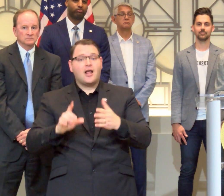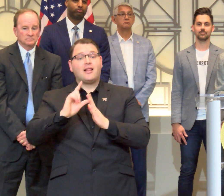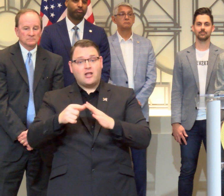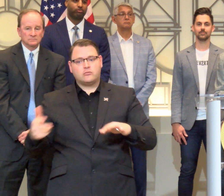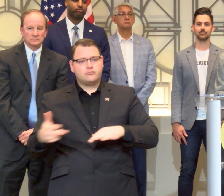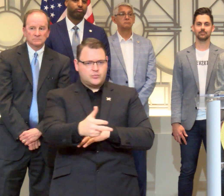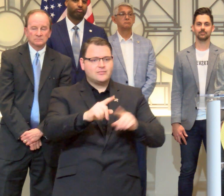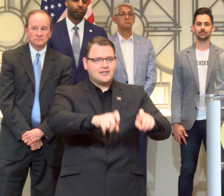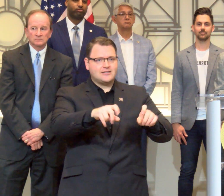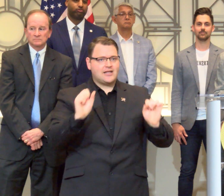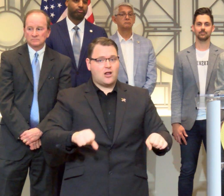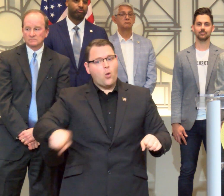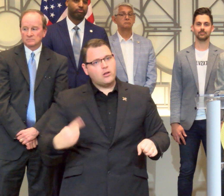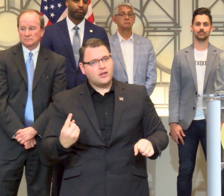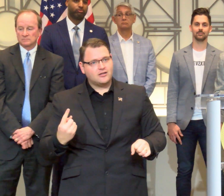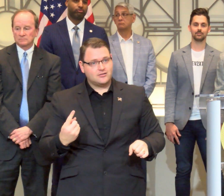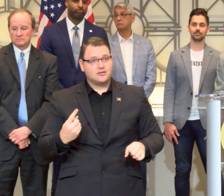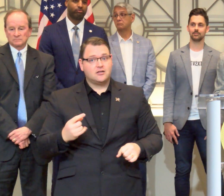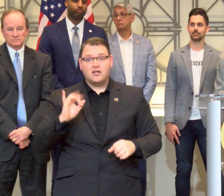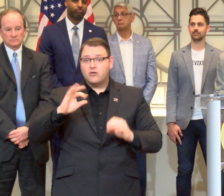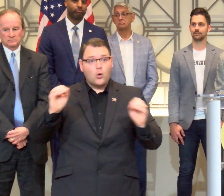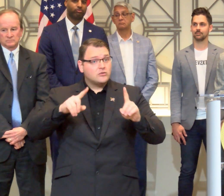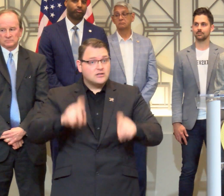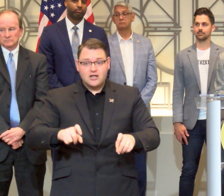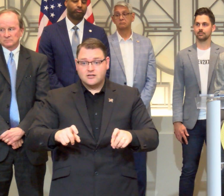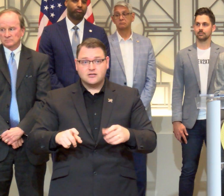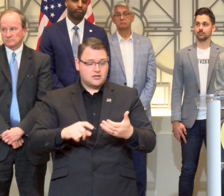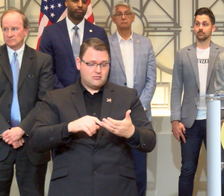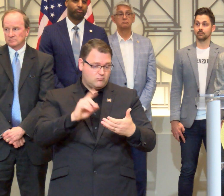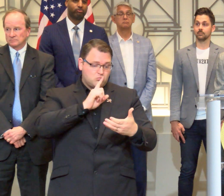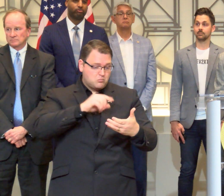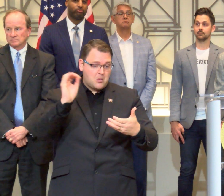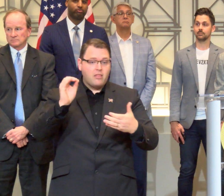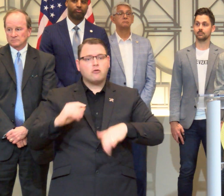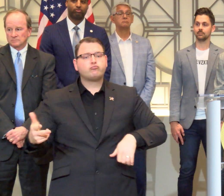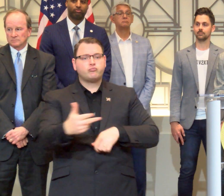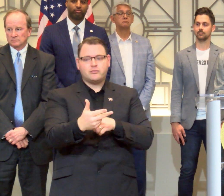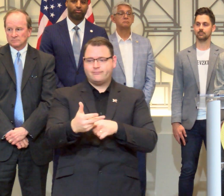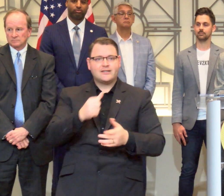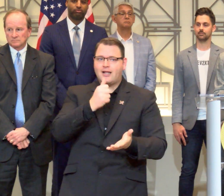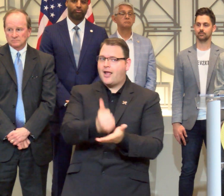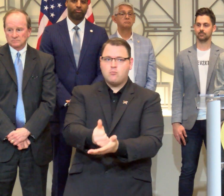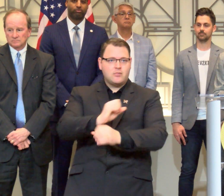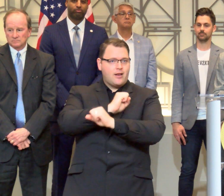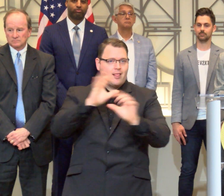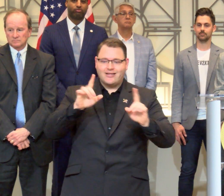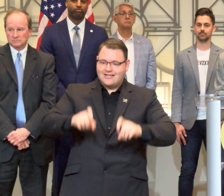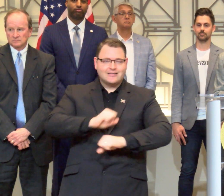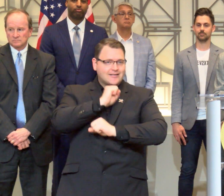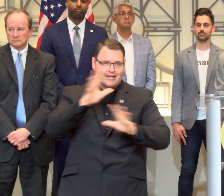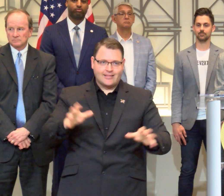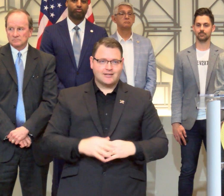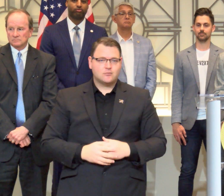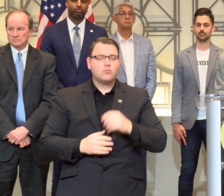we scale up over the next week or two, we will be able to do more. We are making some very tough decisions in the